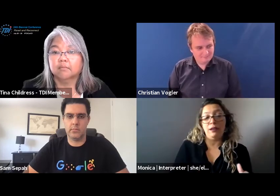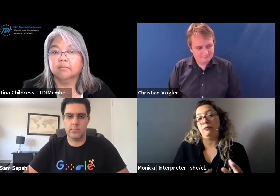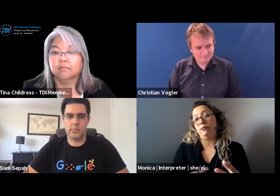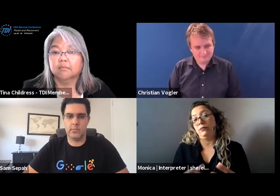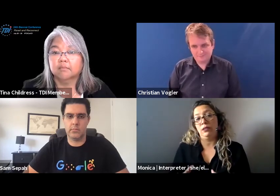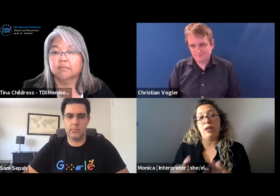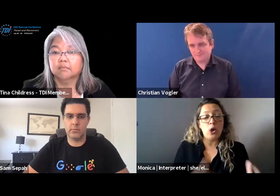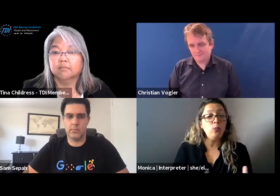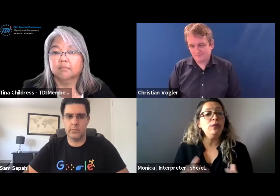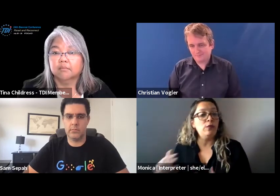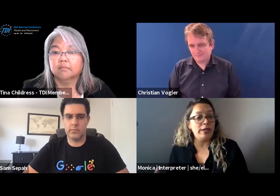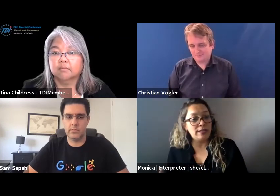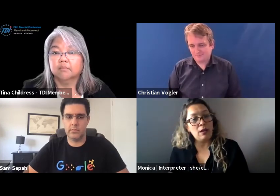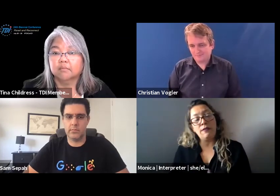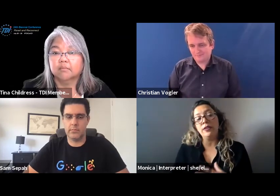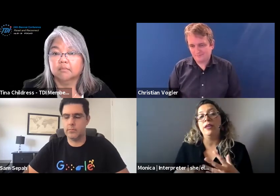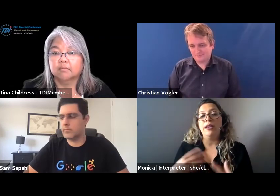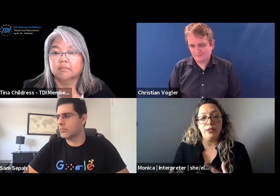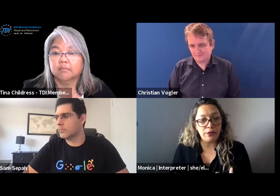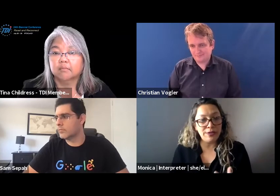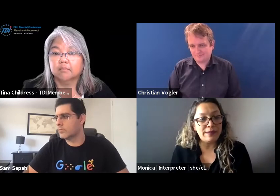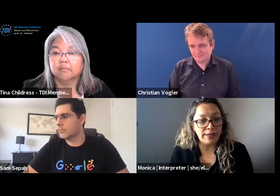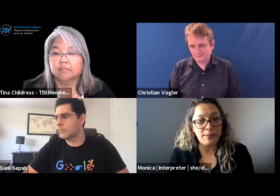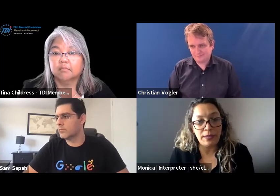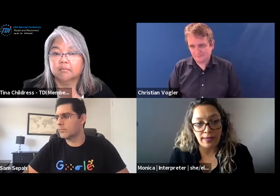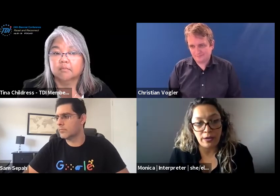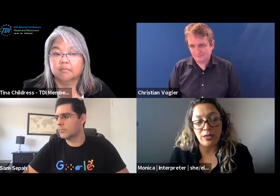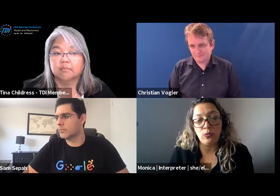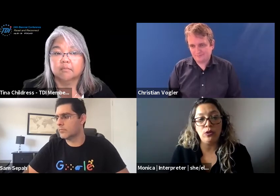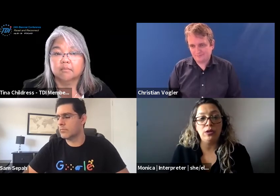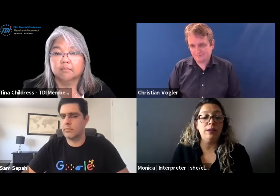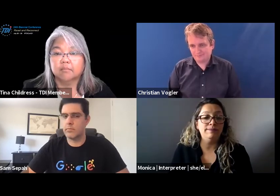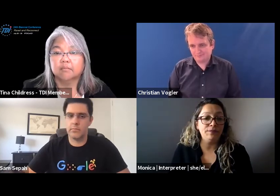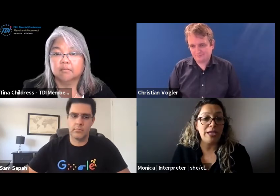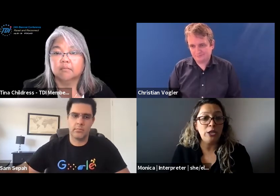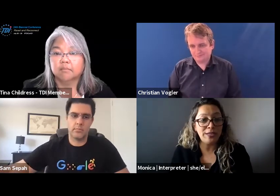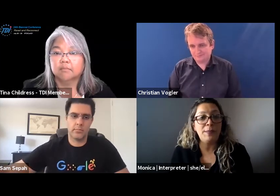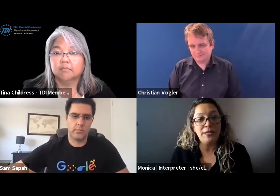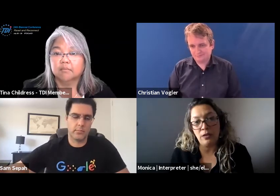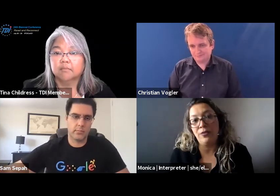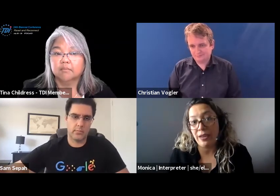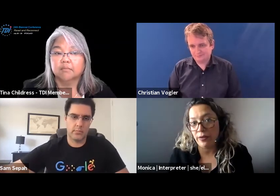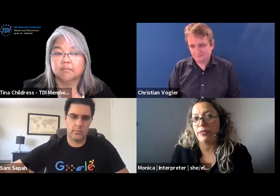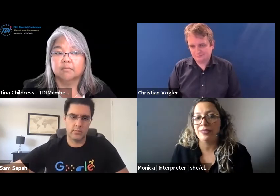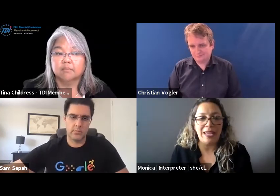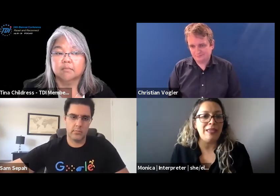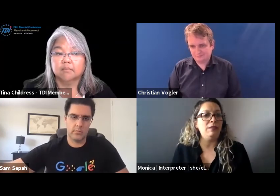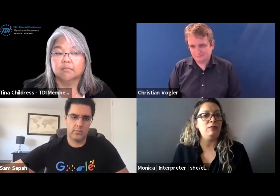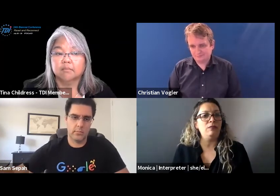day at home, 4 days in the office. So there is that flexibility there. And I know that depends on the area, the state, the